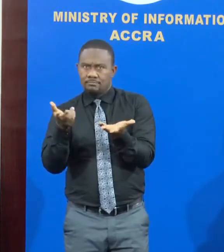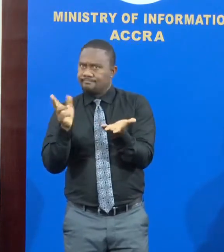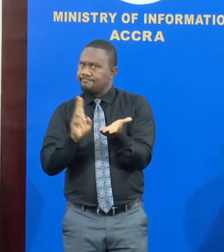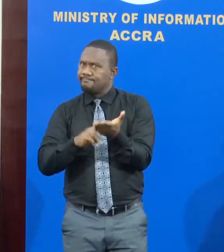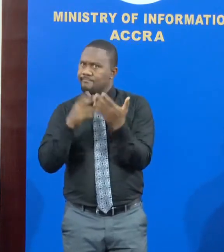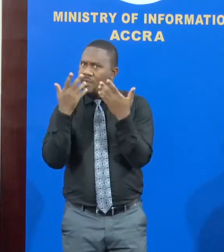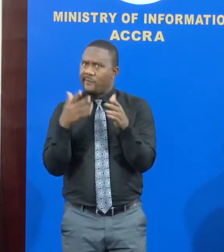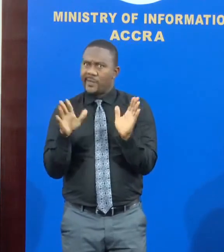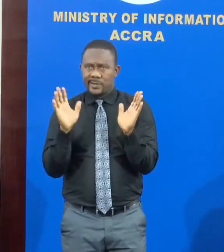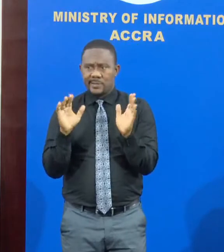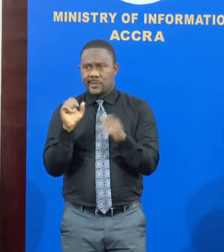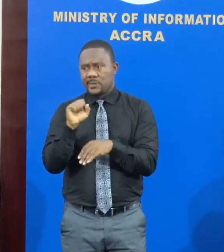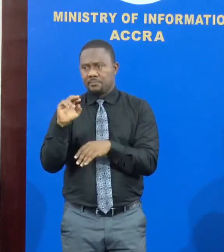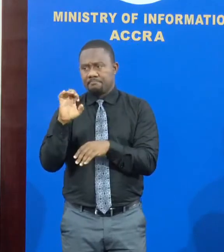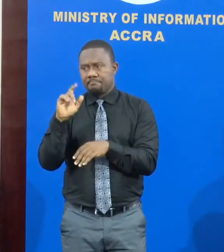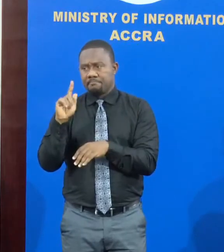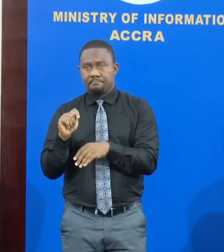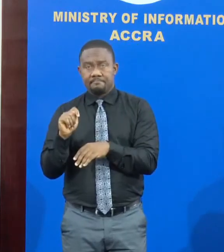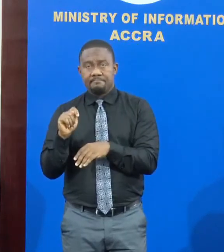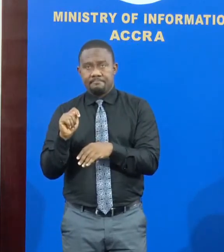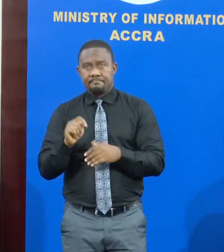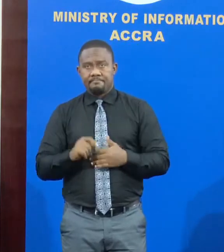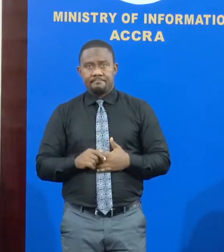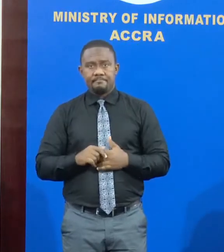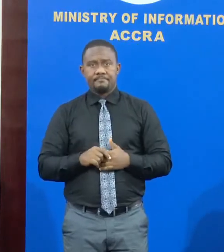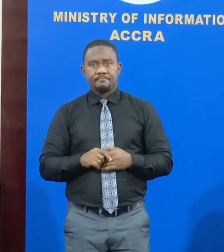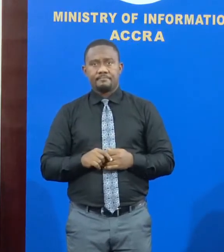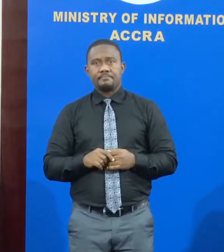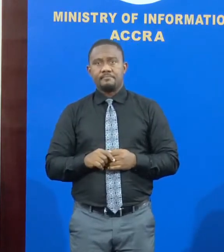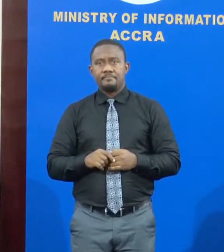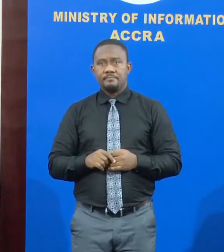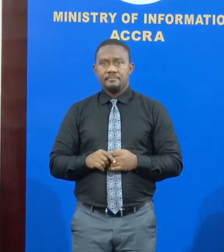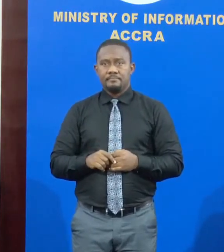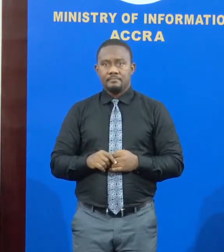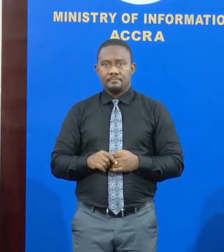Social Security, with the SNIT, on these